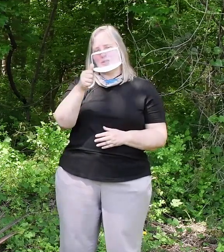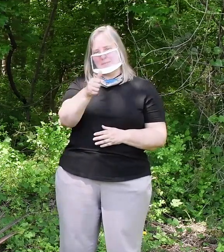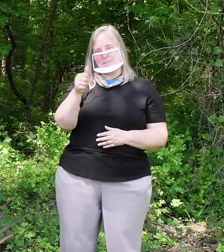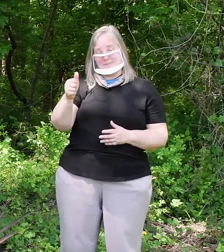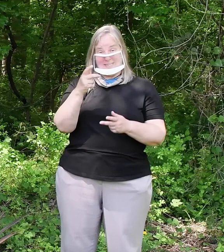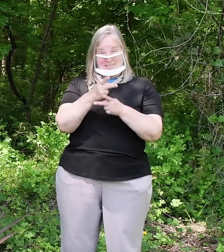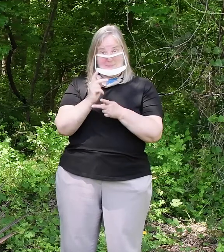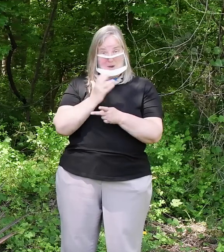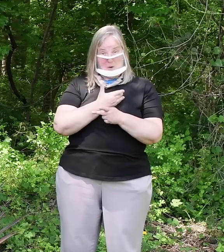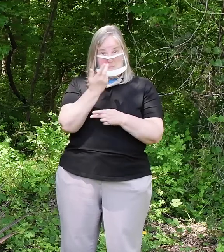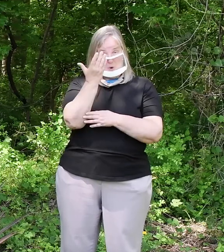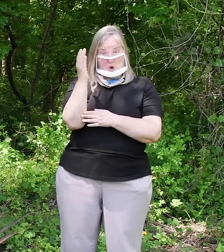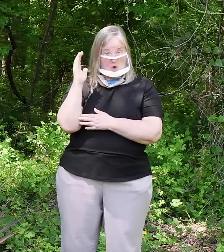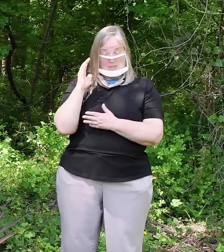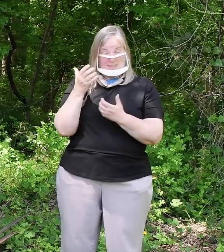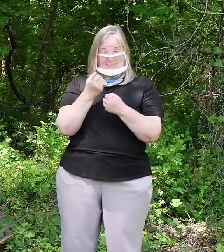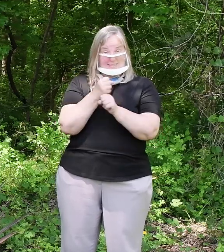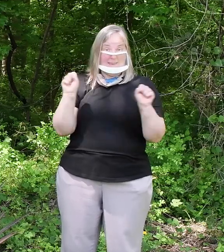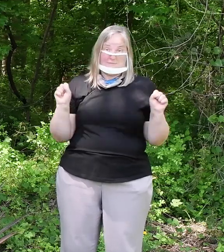our park safe.